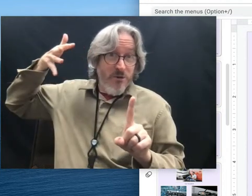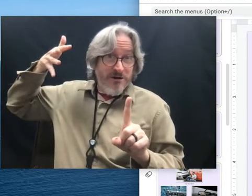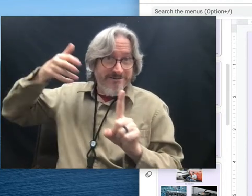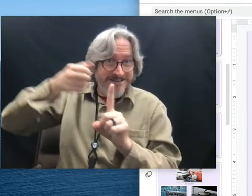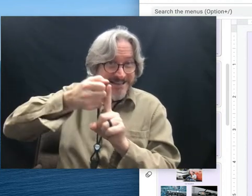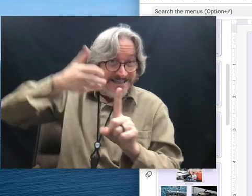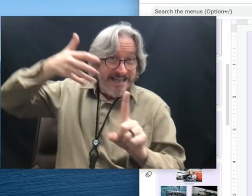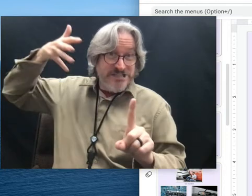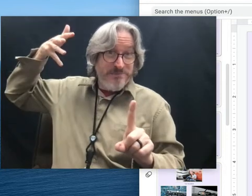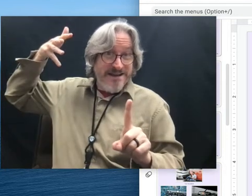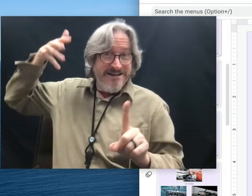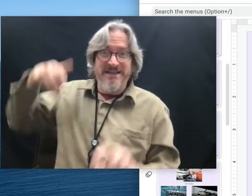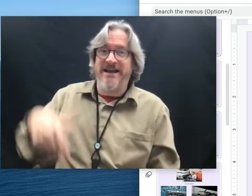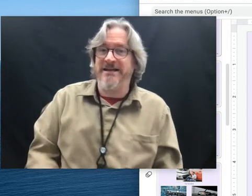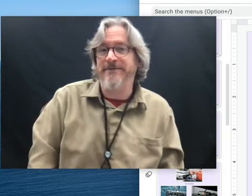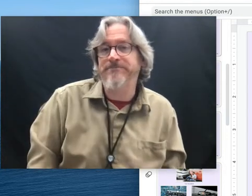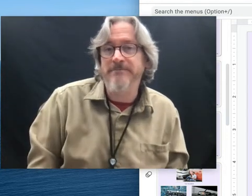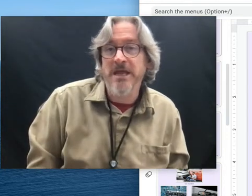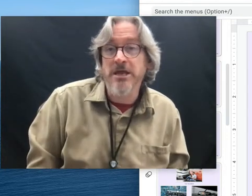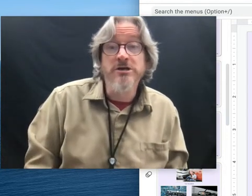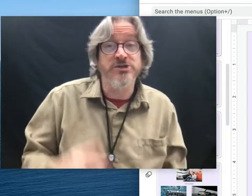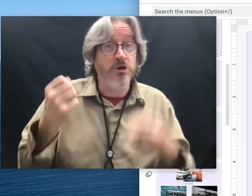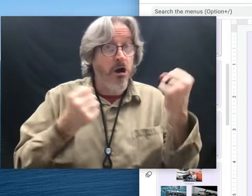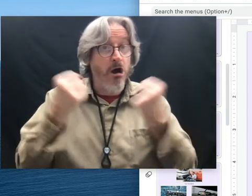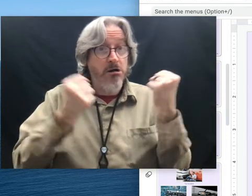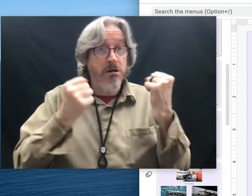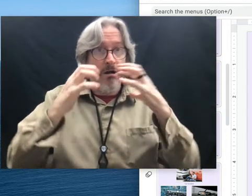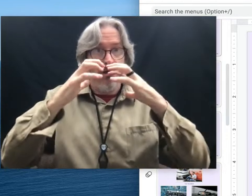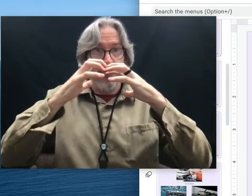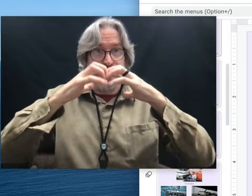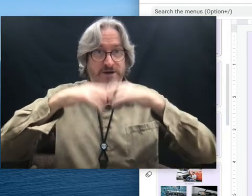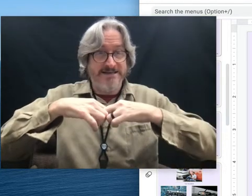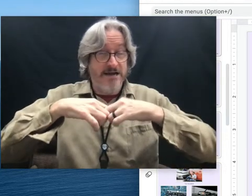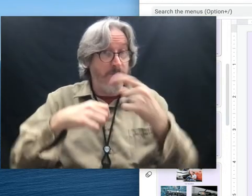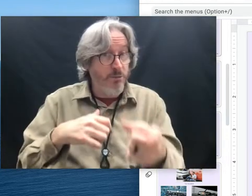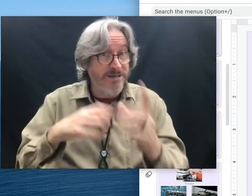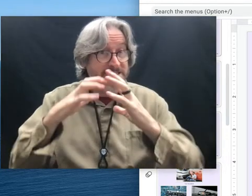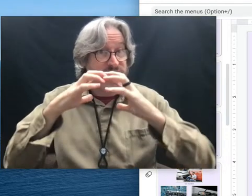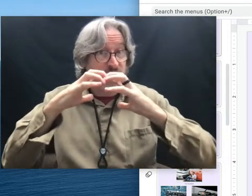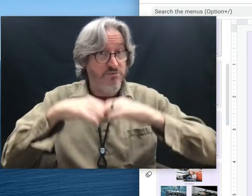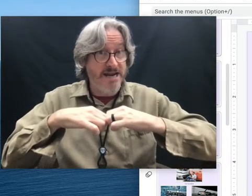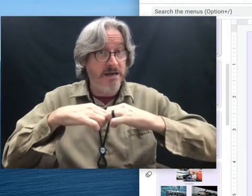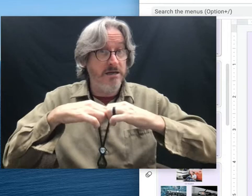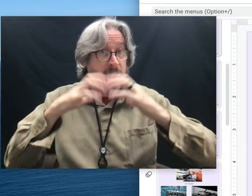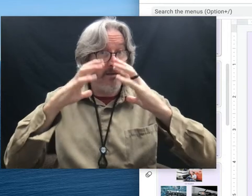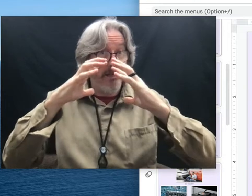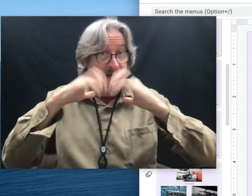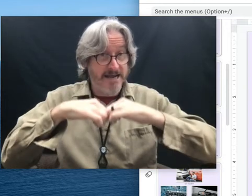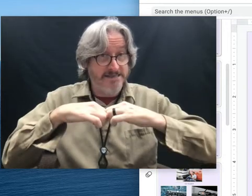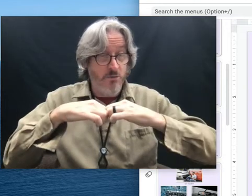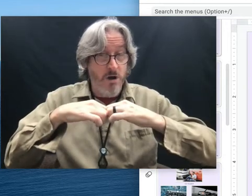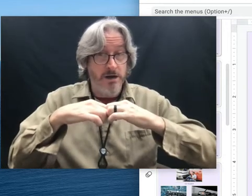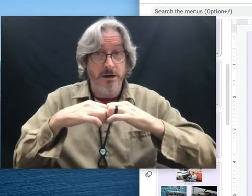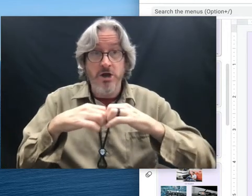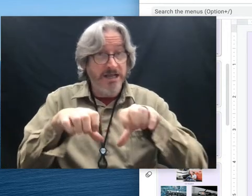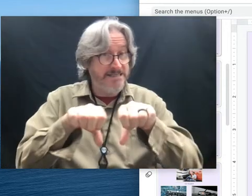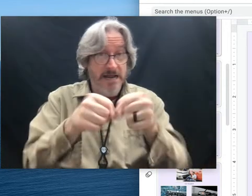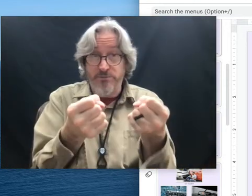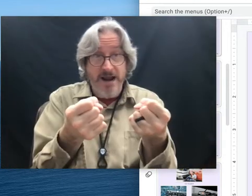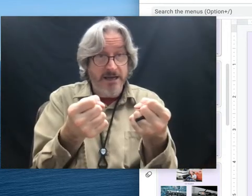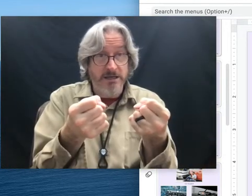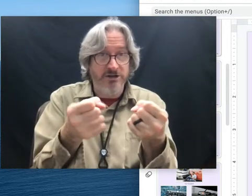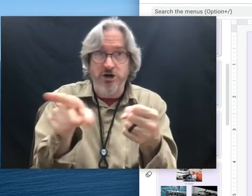me more. Expand on that idea. So car, breakdown. Remember we did this for break in ASL 1.